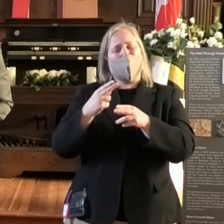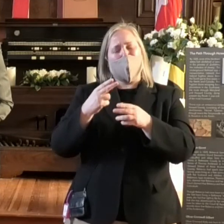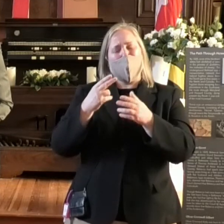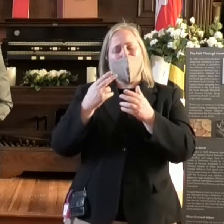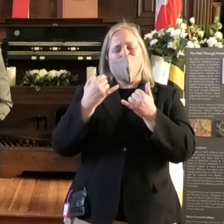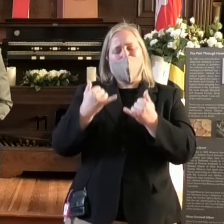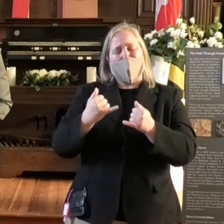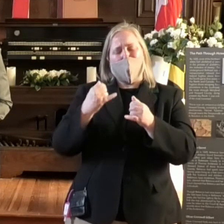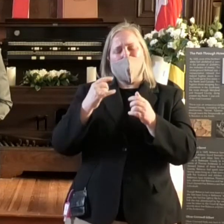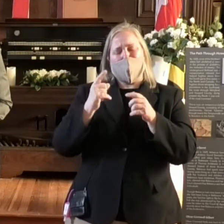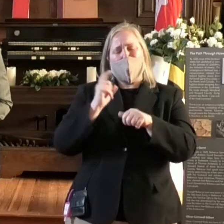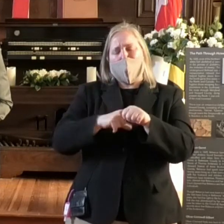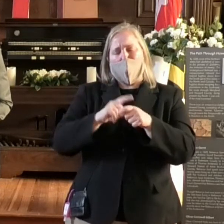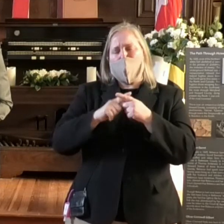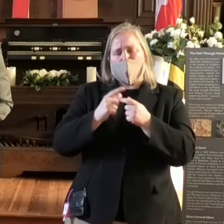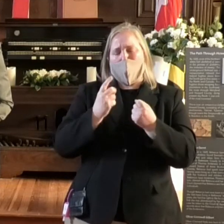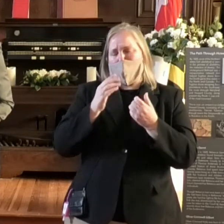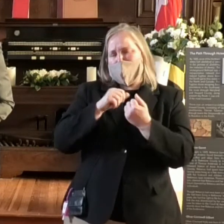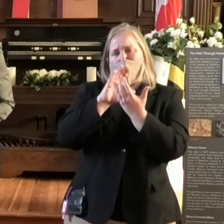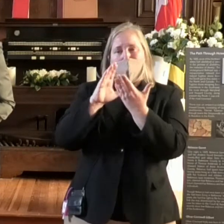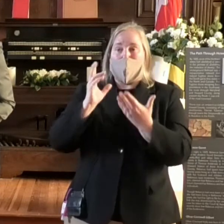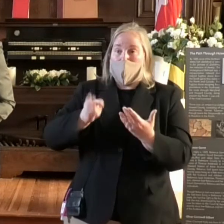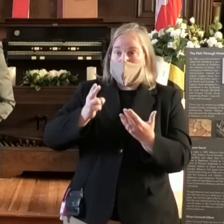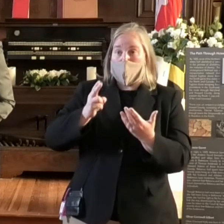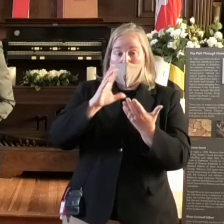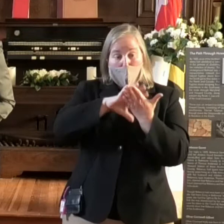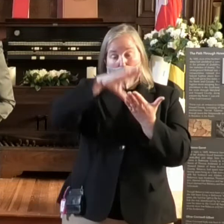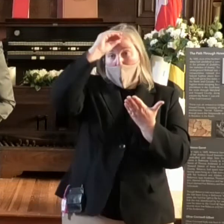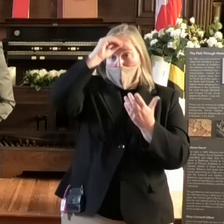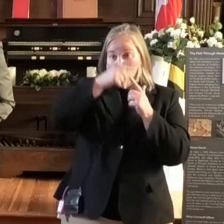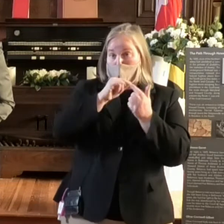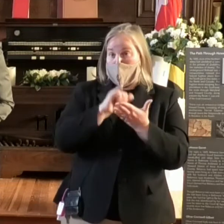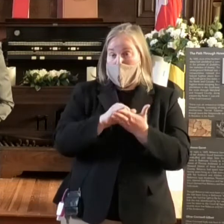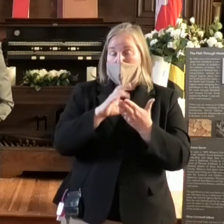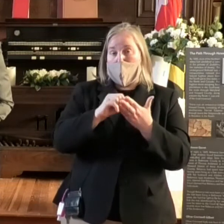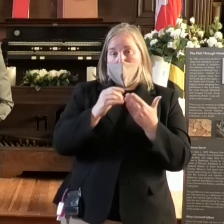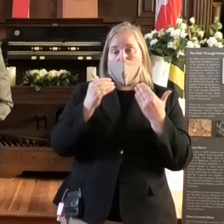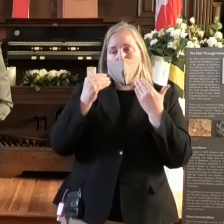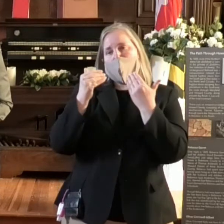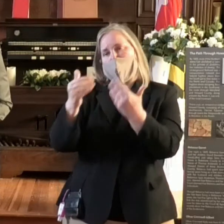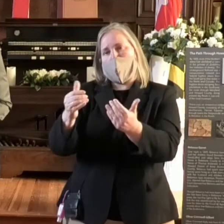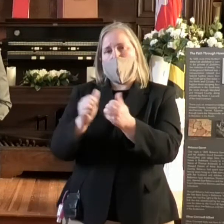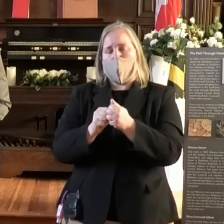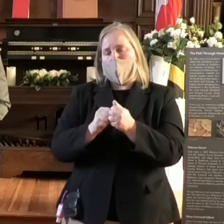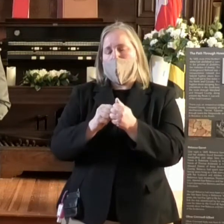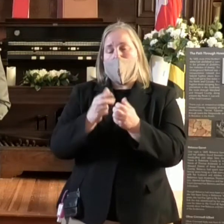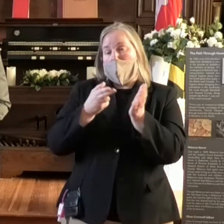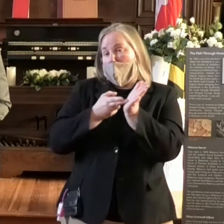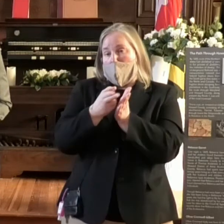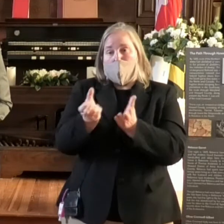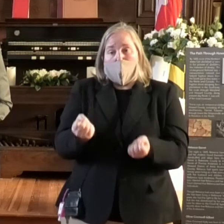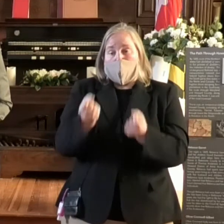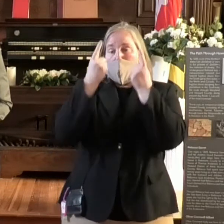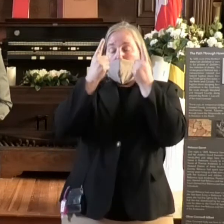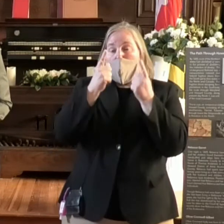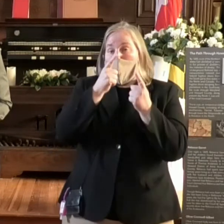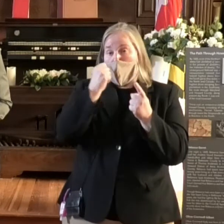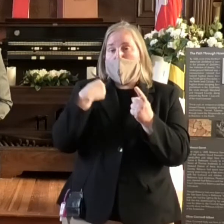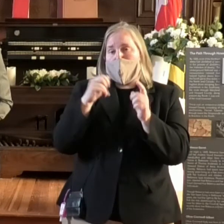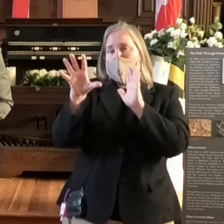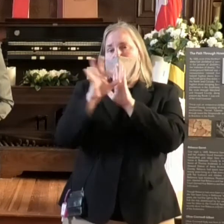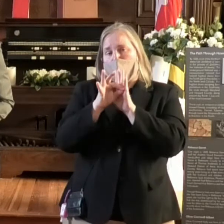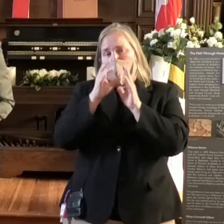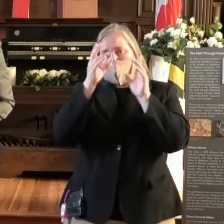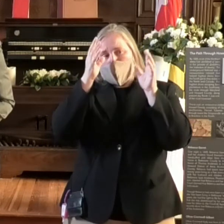face our history, learn from it, and move forward with an honest understanding of who we've chosen to